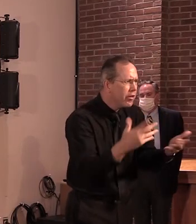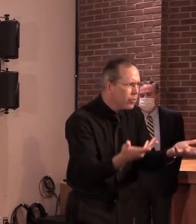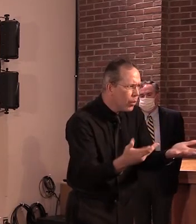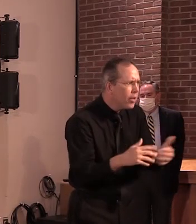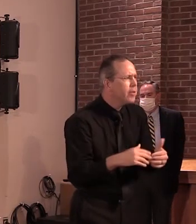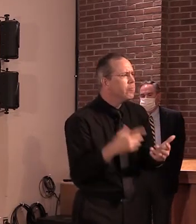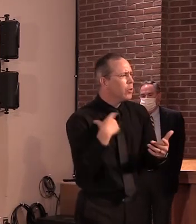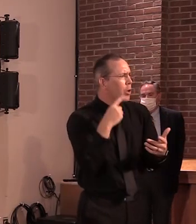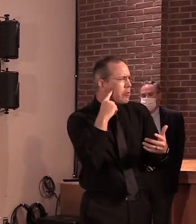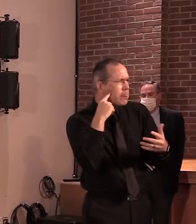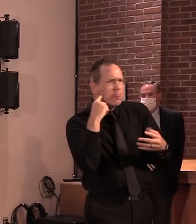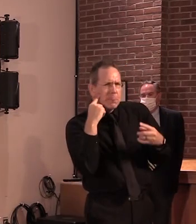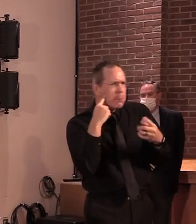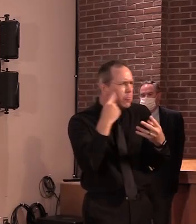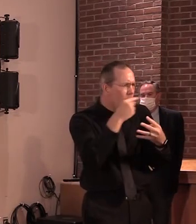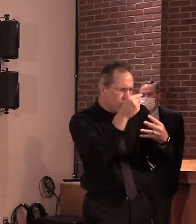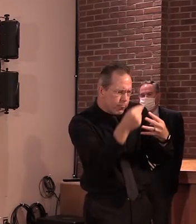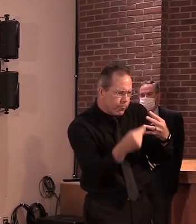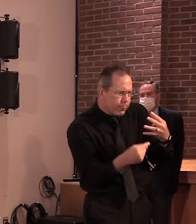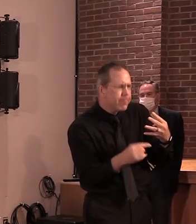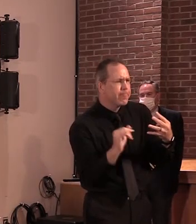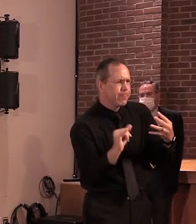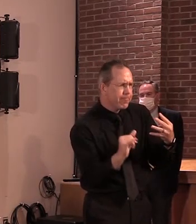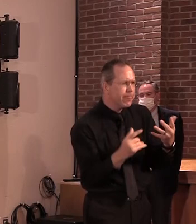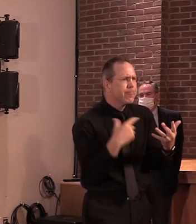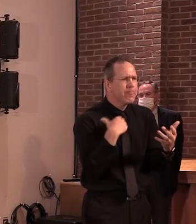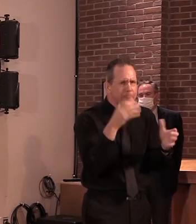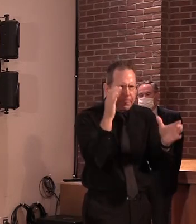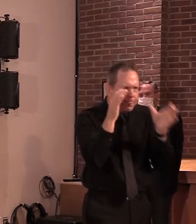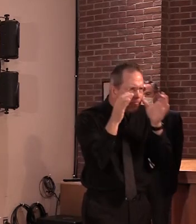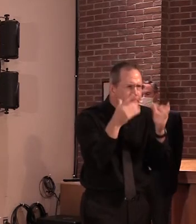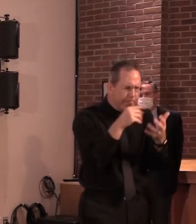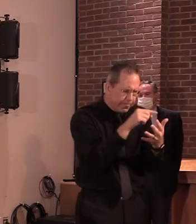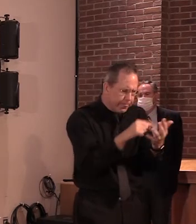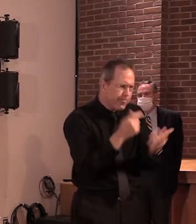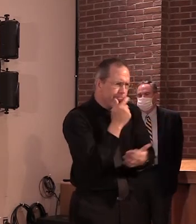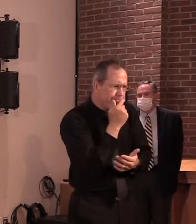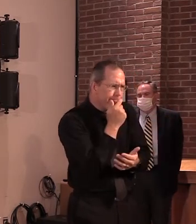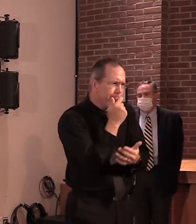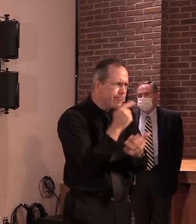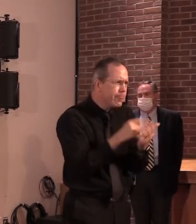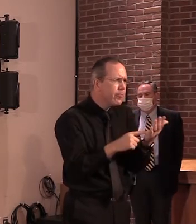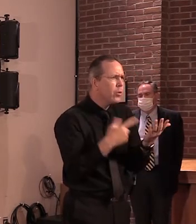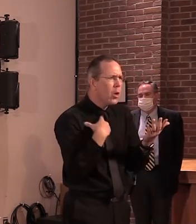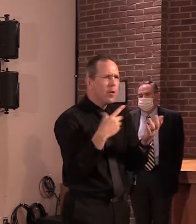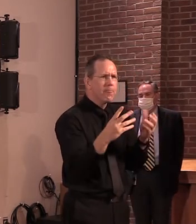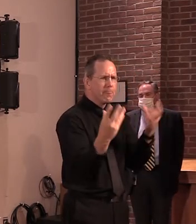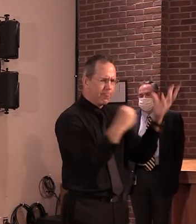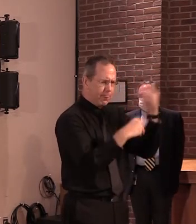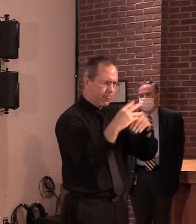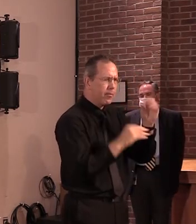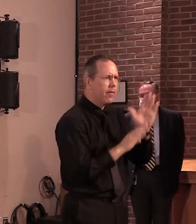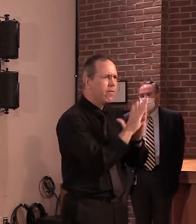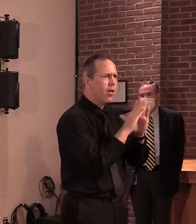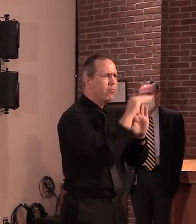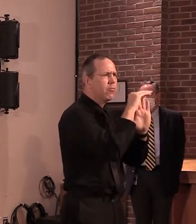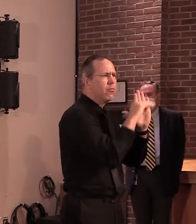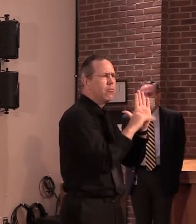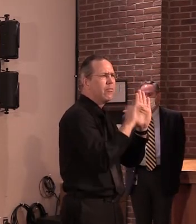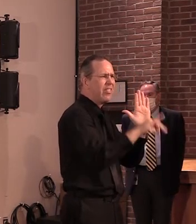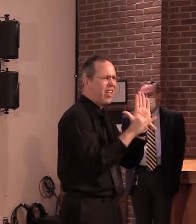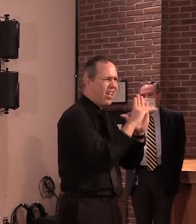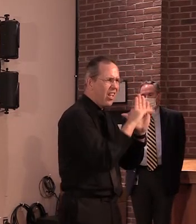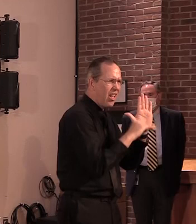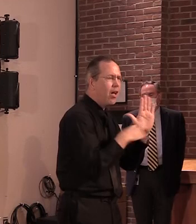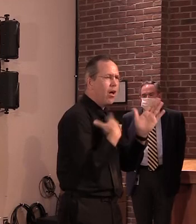adjusting our public health and educational guidance, which has been out for 6 weeks, accordingly. We know that one